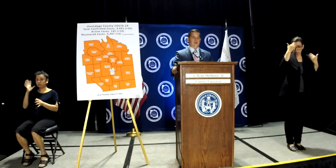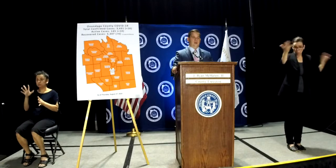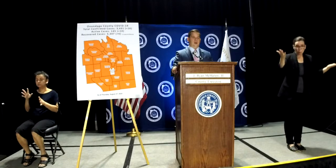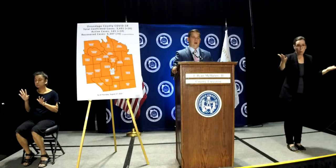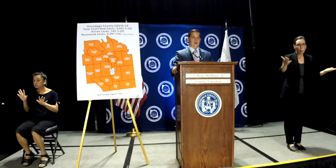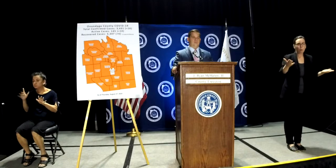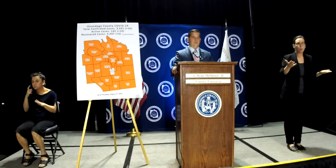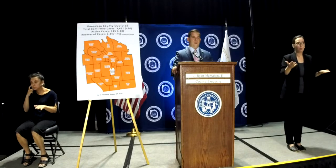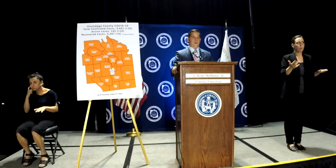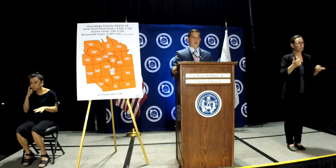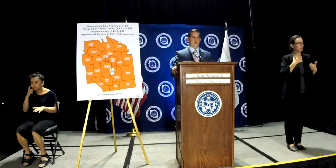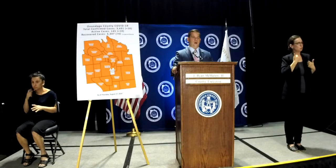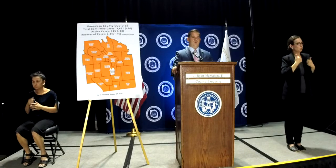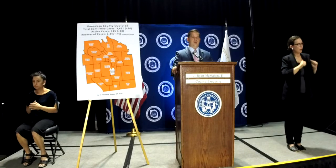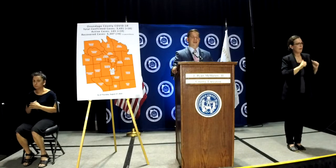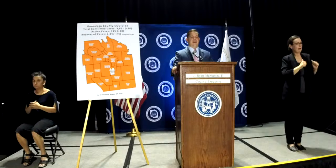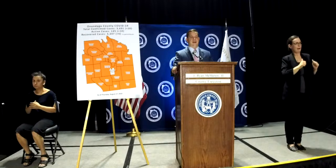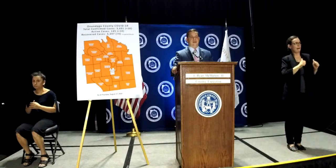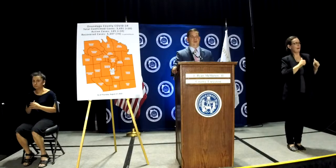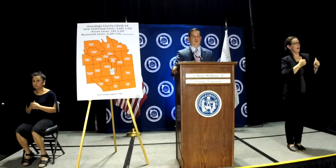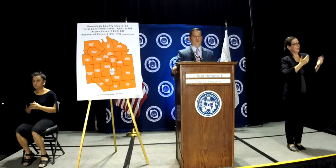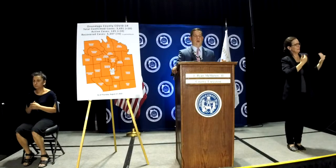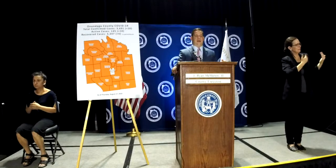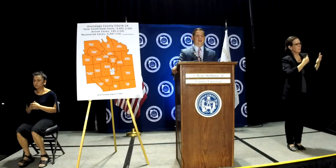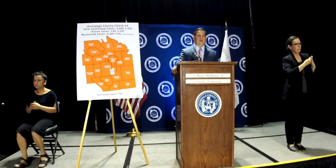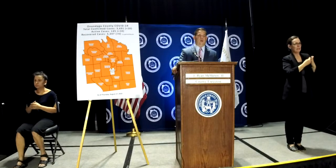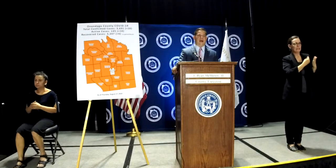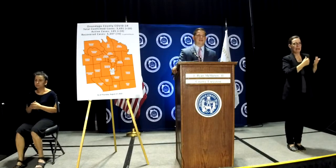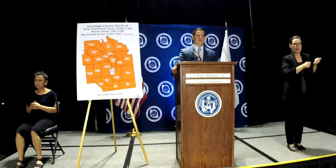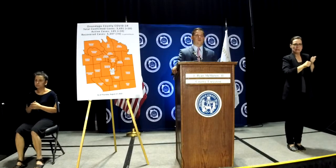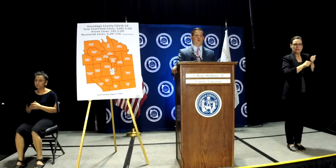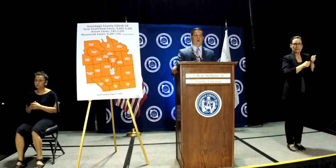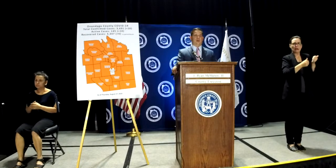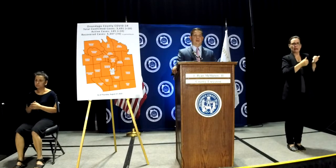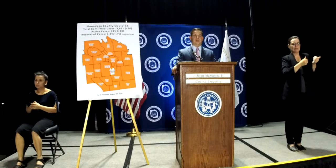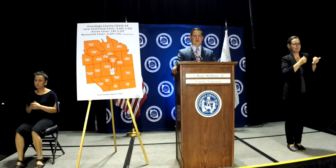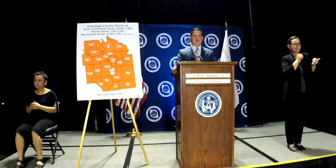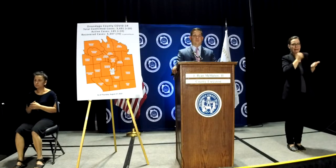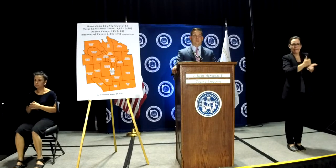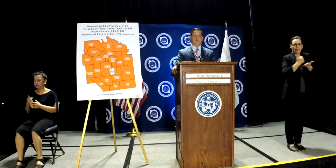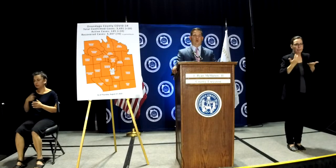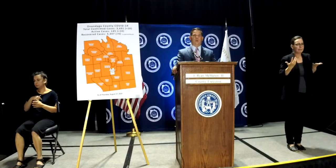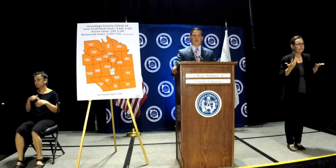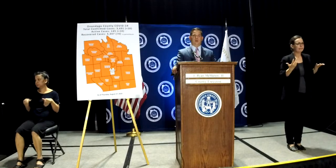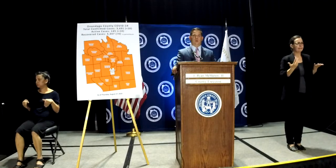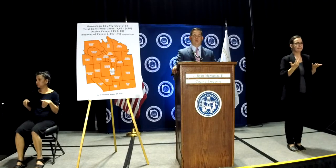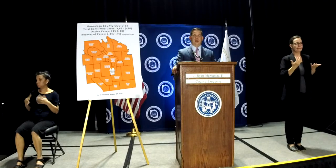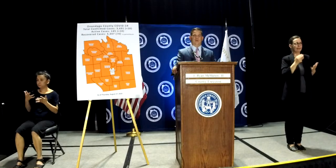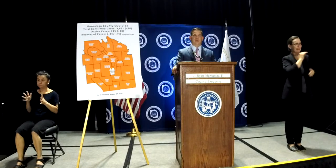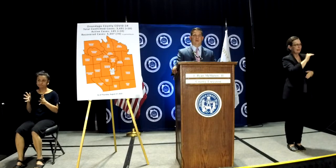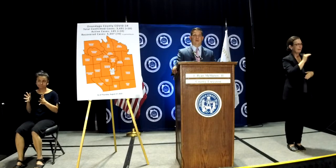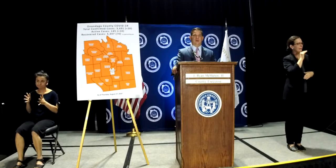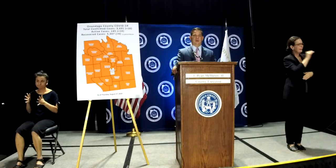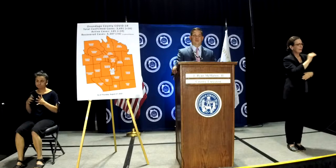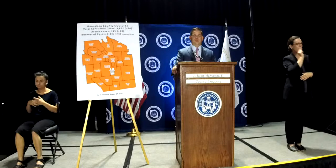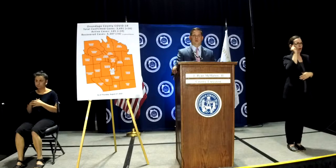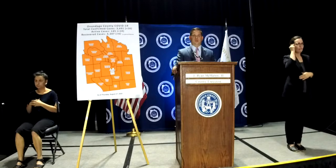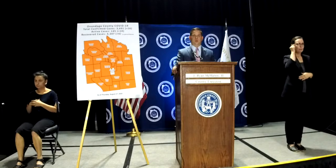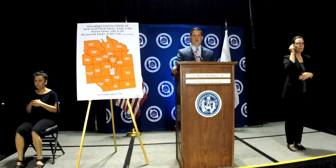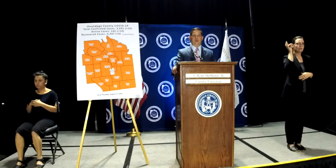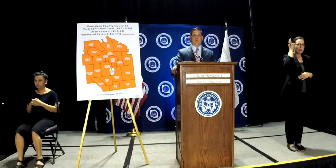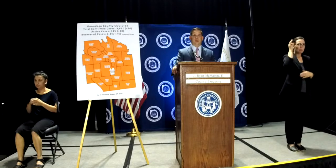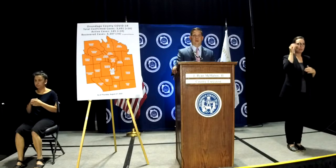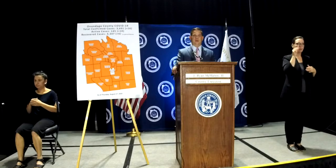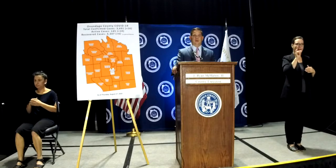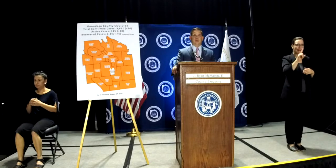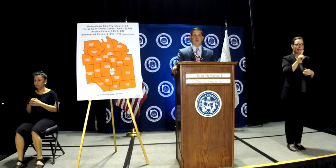that we can't wait. We're asking for it like this because normally when you have a situation